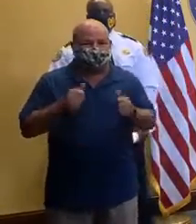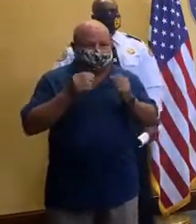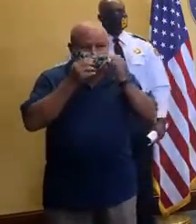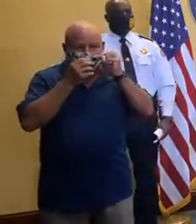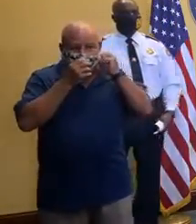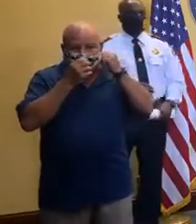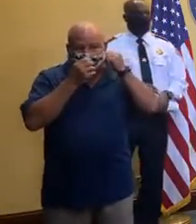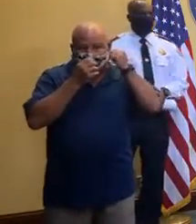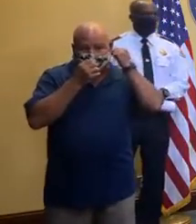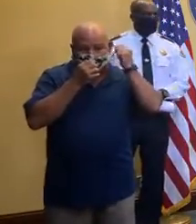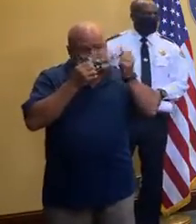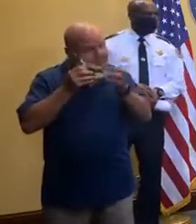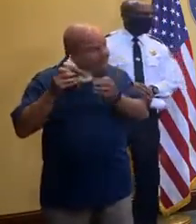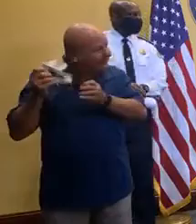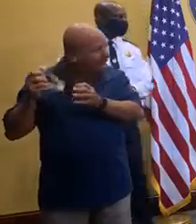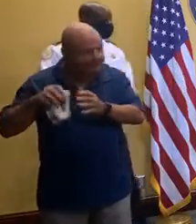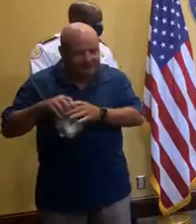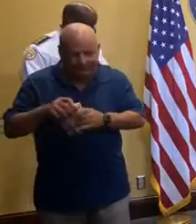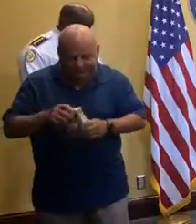Absolutely.